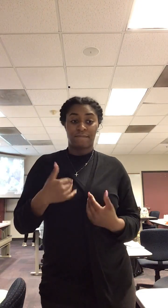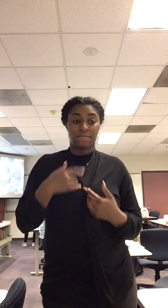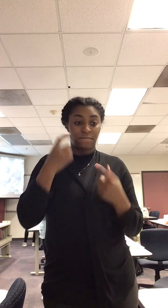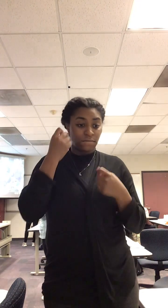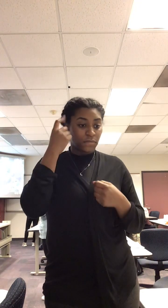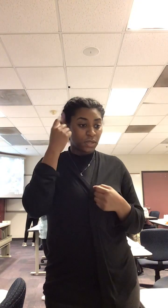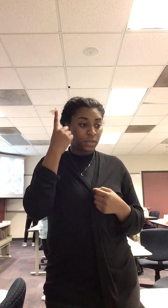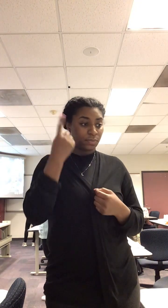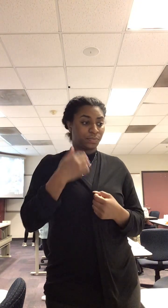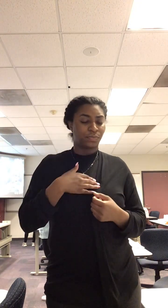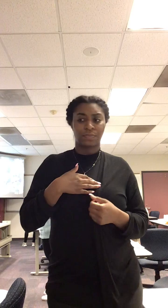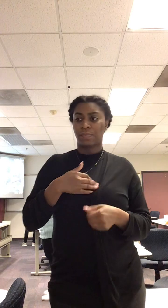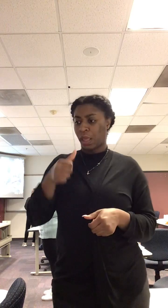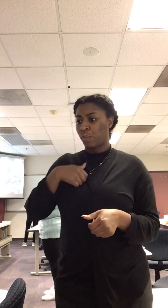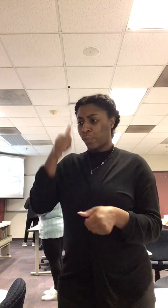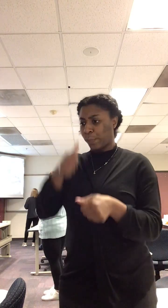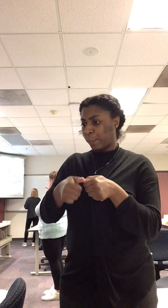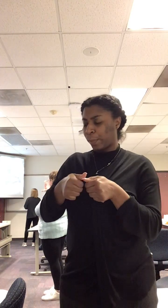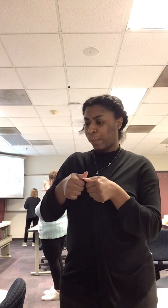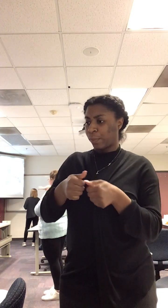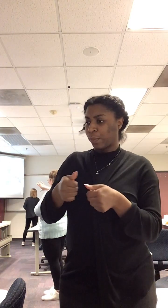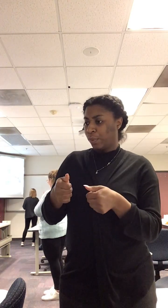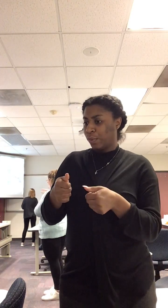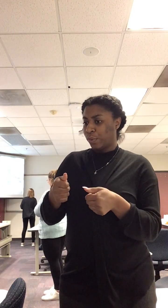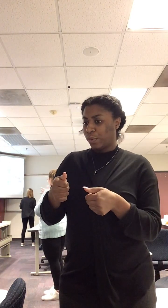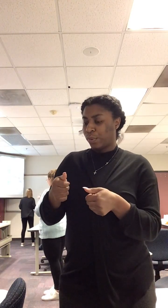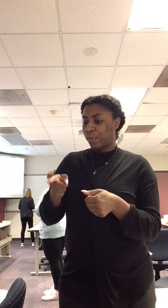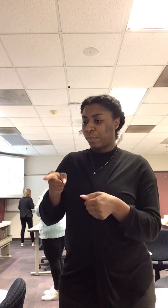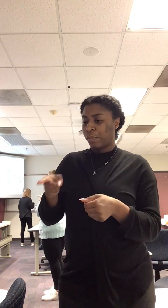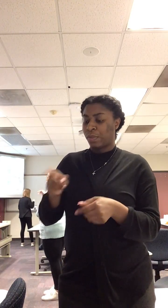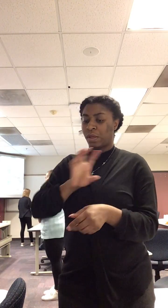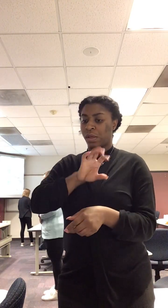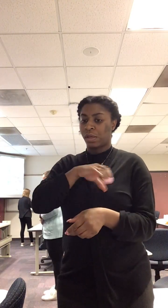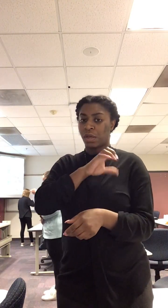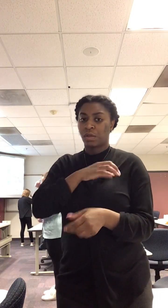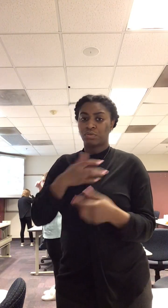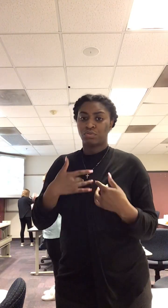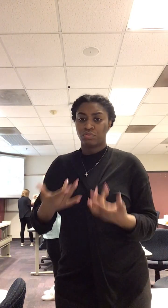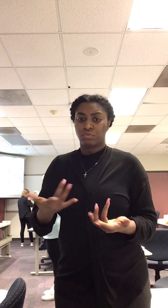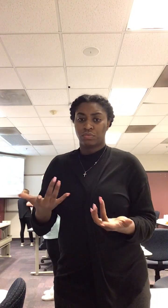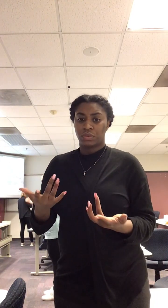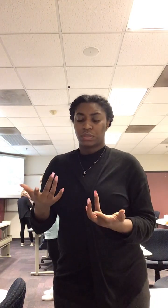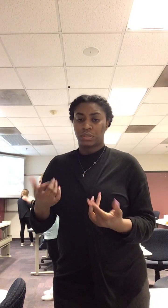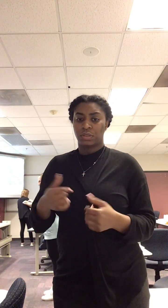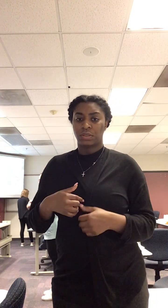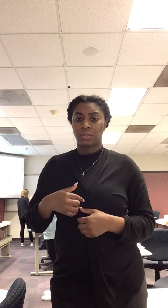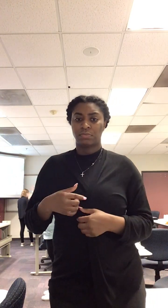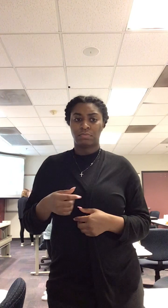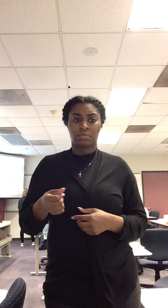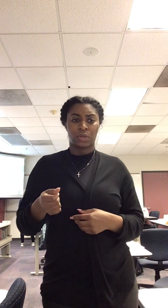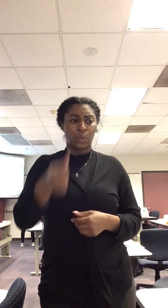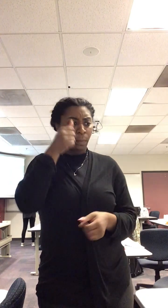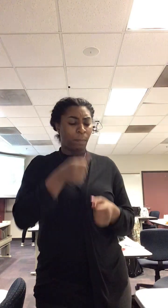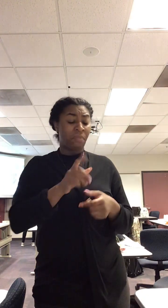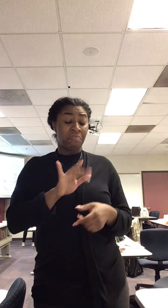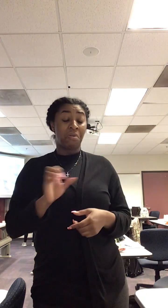his character traits out of what we read. Okay, so you remember that activity. Is anyone still confused about character traits?